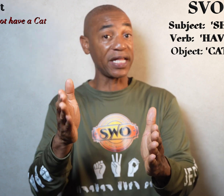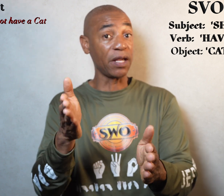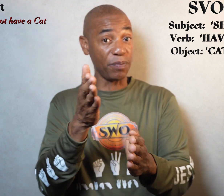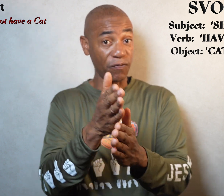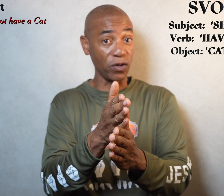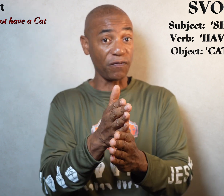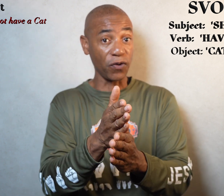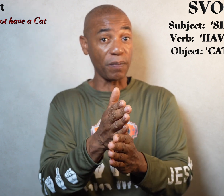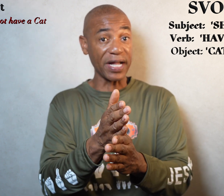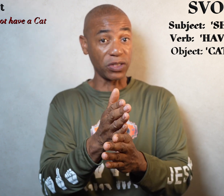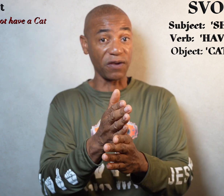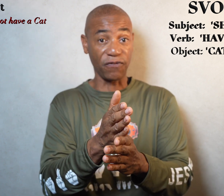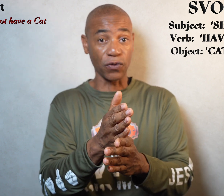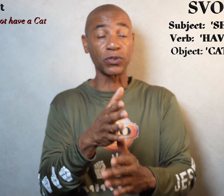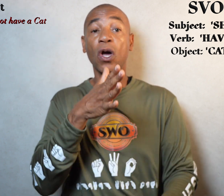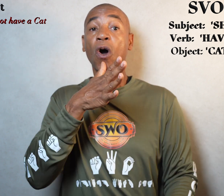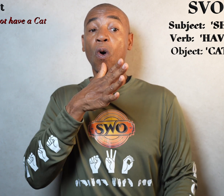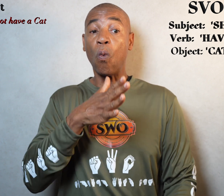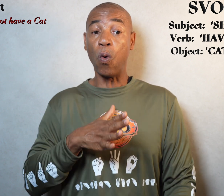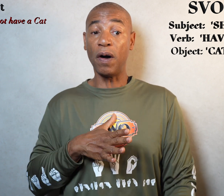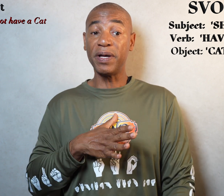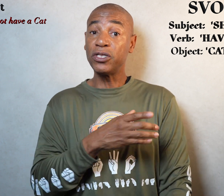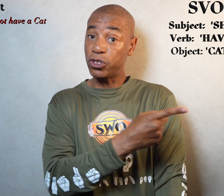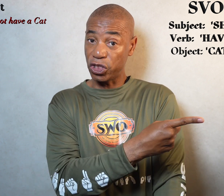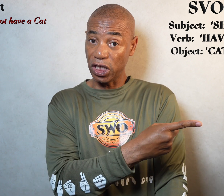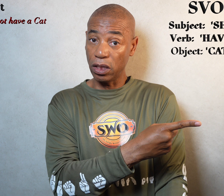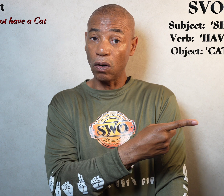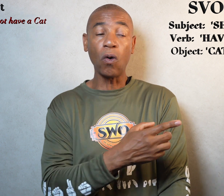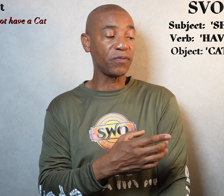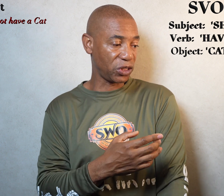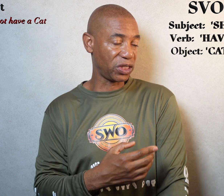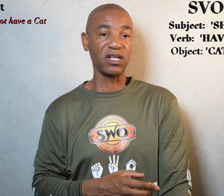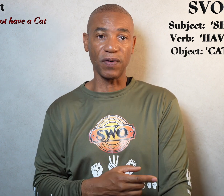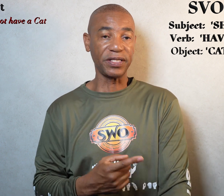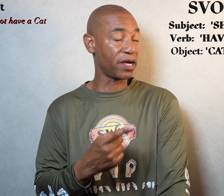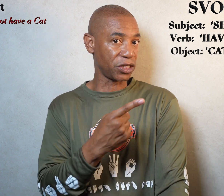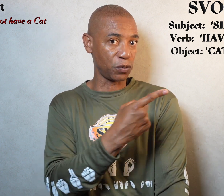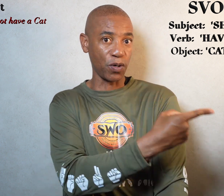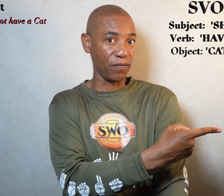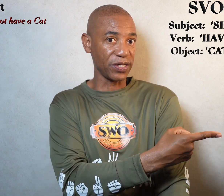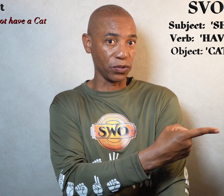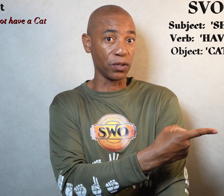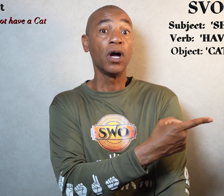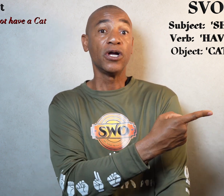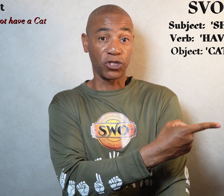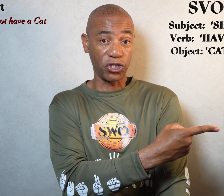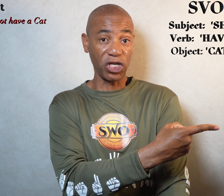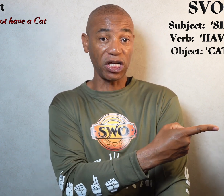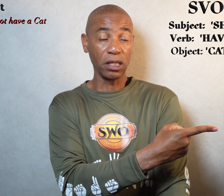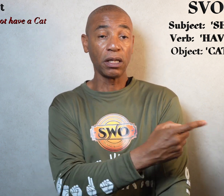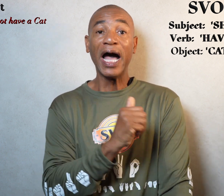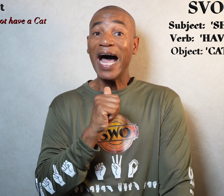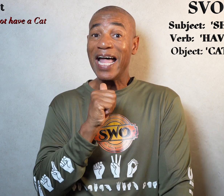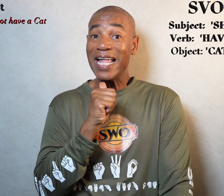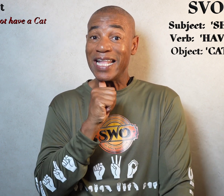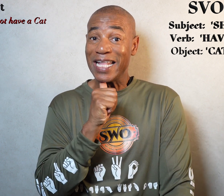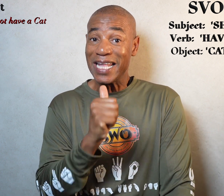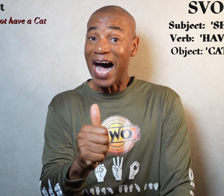it before the verb, I'd say first, woman, she, or if she's standing right there, I can just point right to her, she,